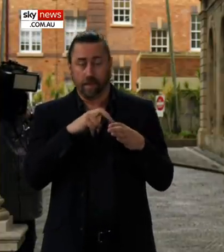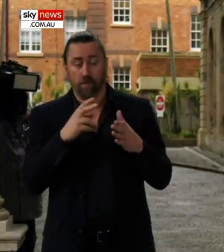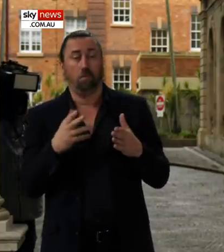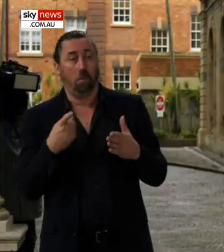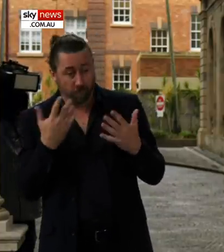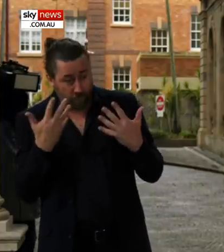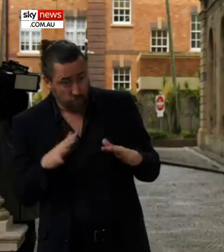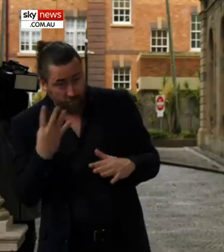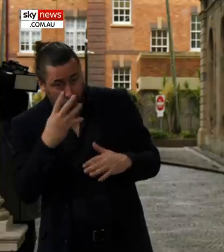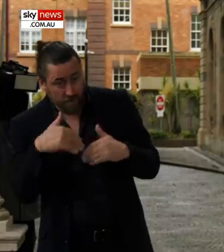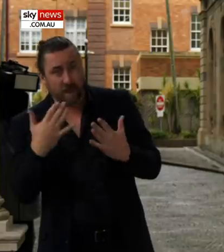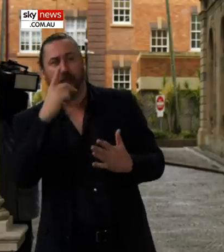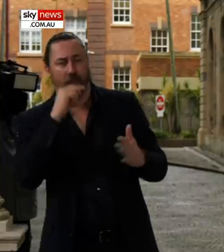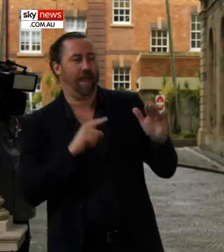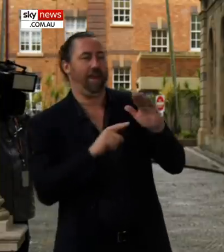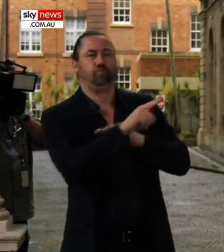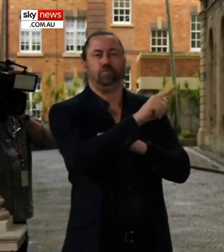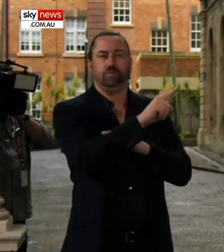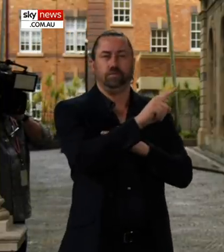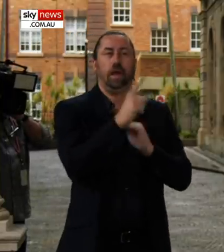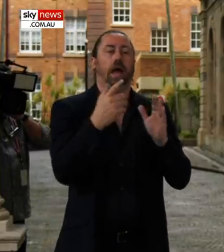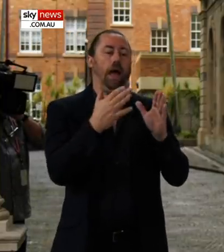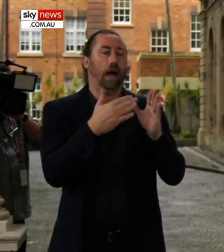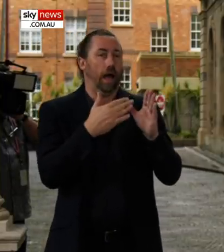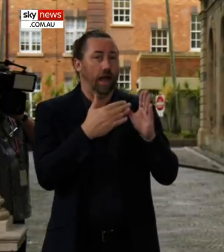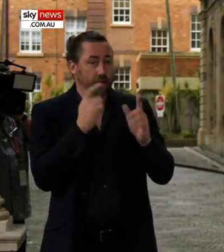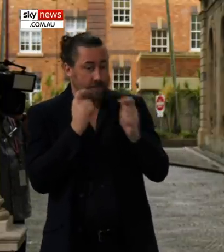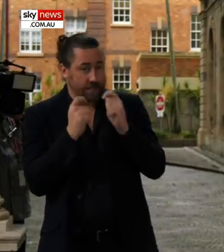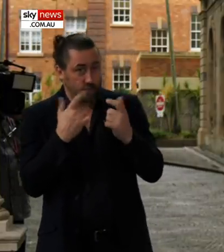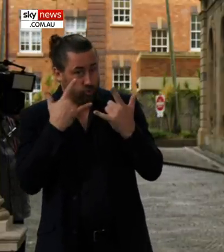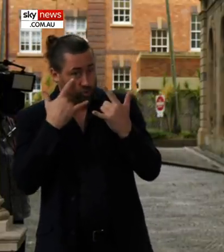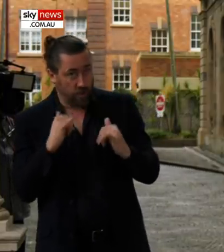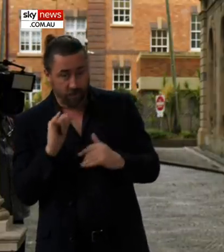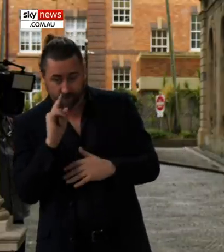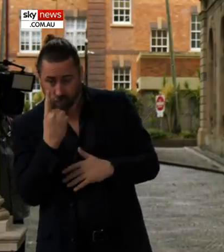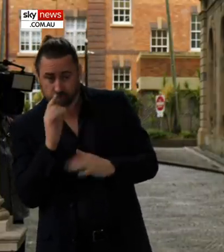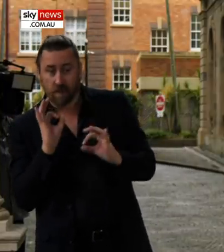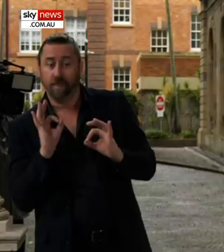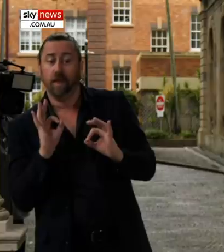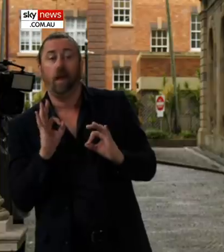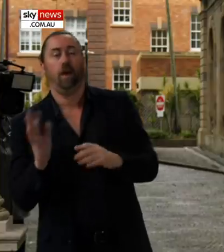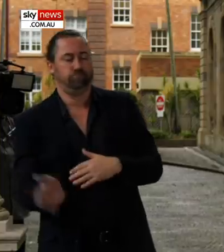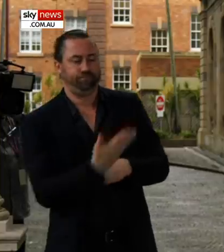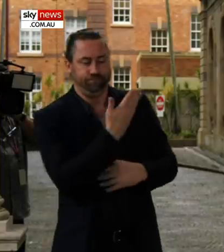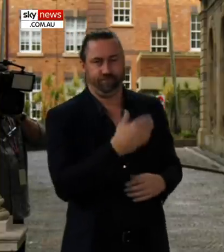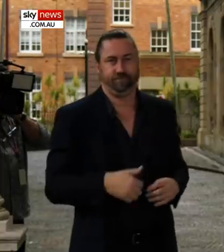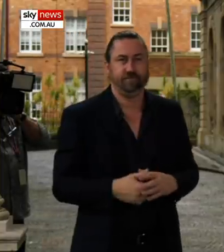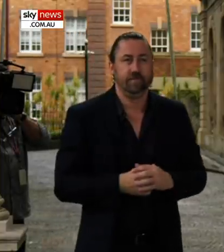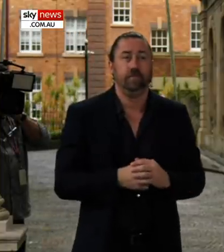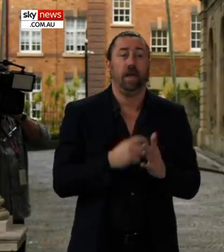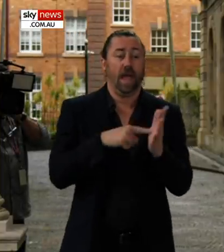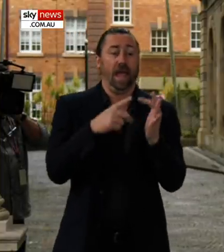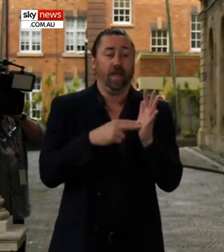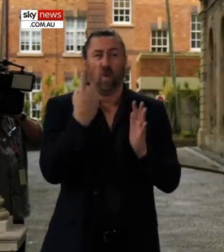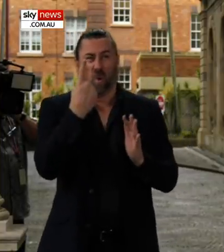be released as long as they get a negative test upon leaving. So that includes those who have had to